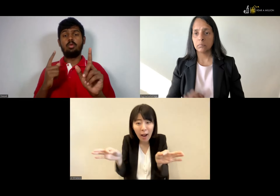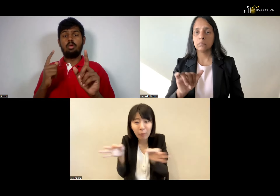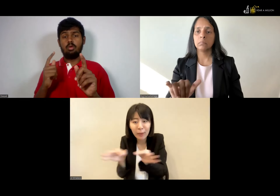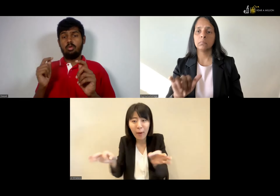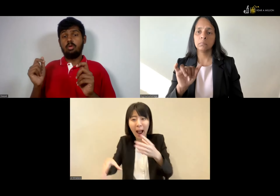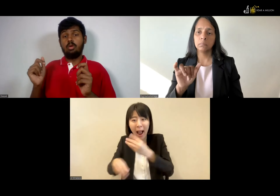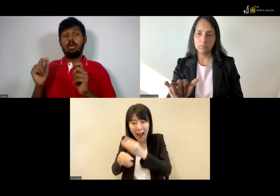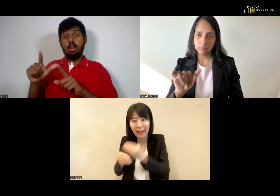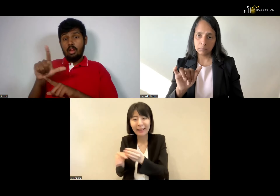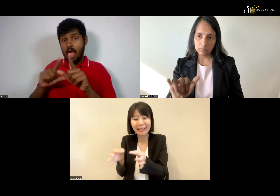1 year.